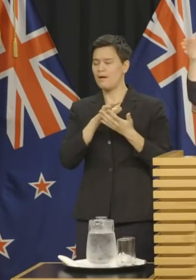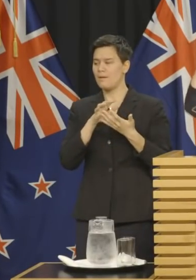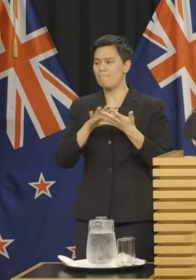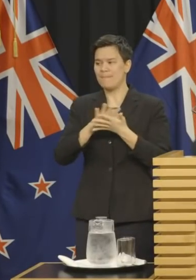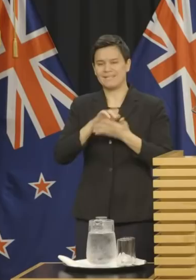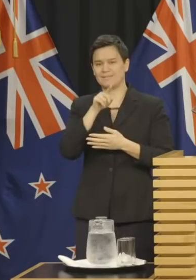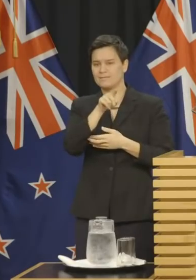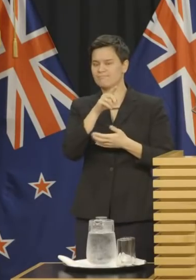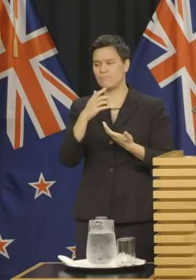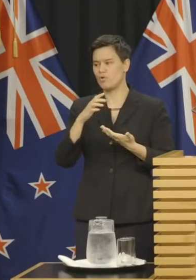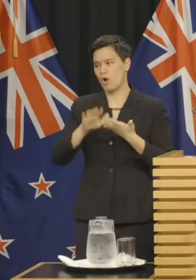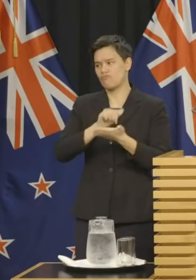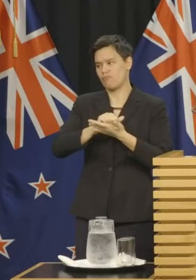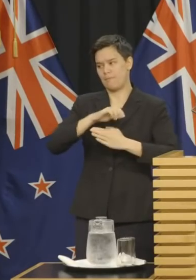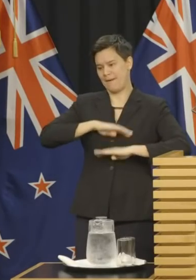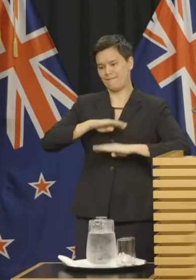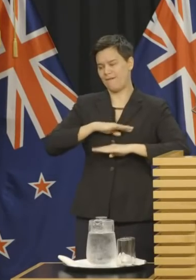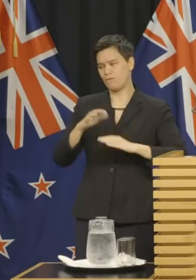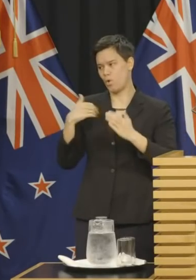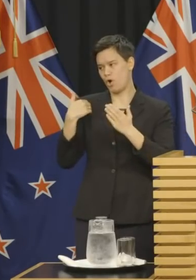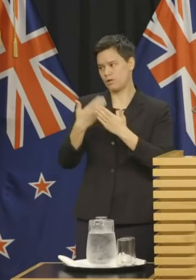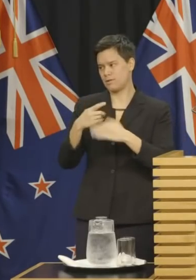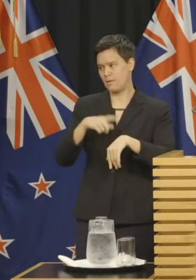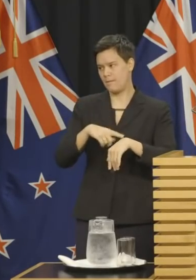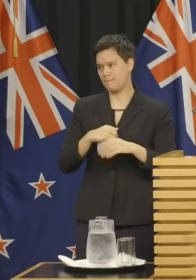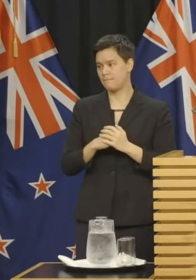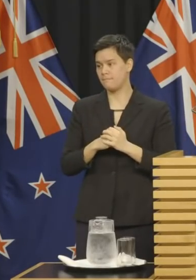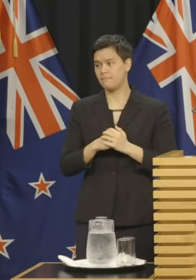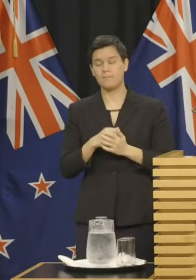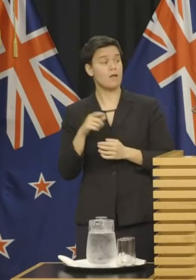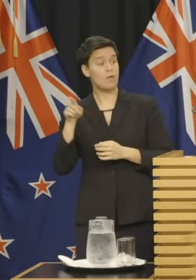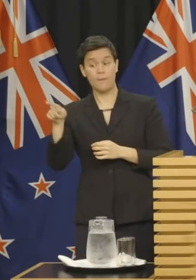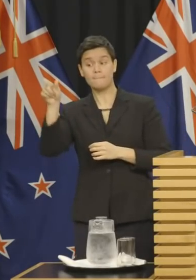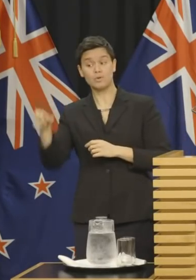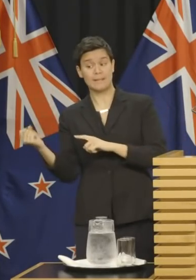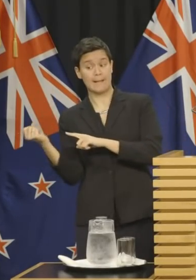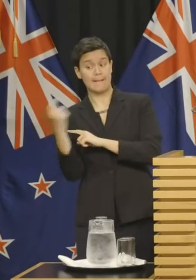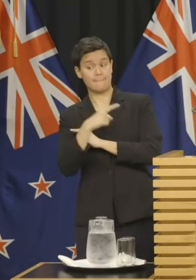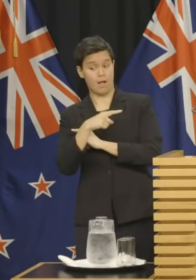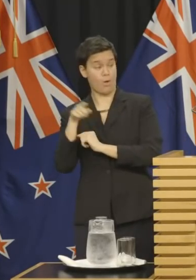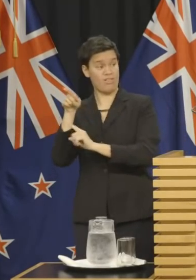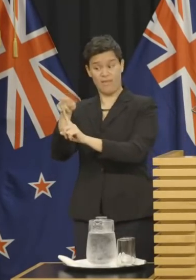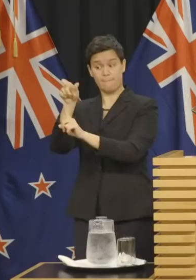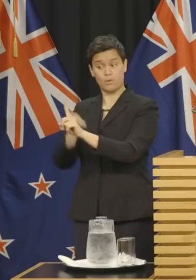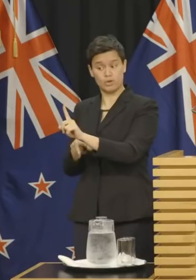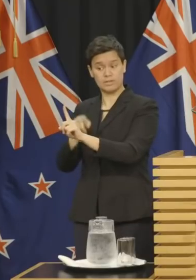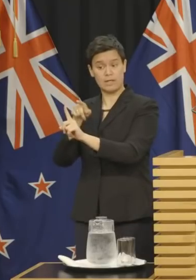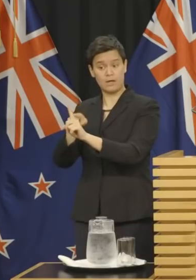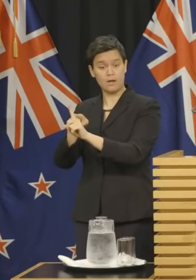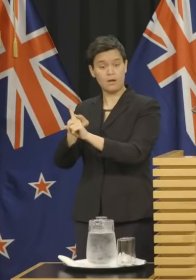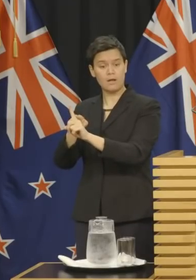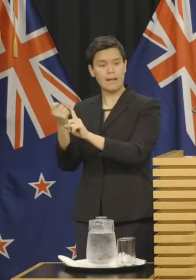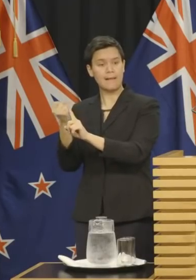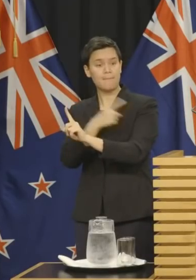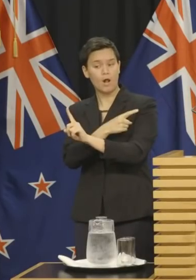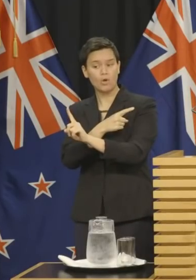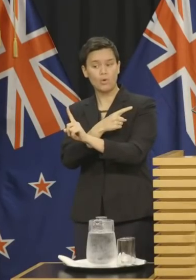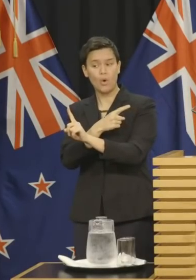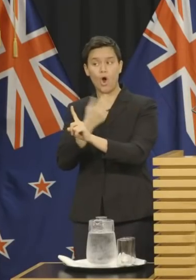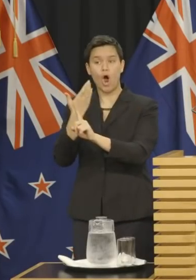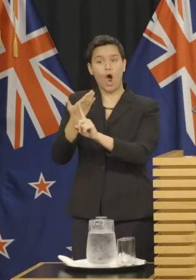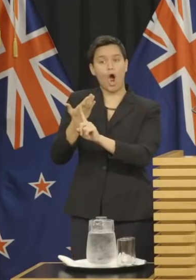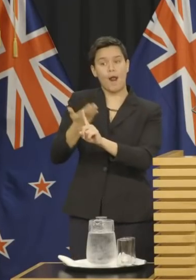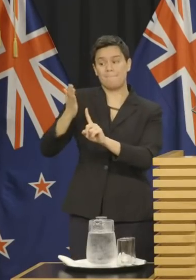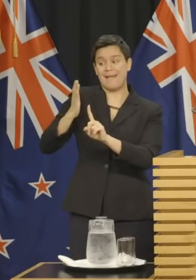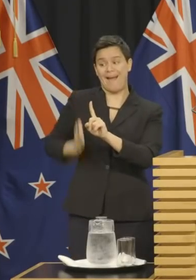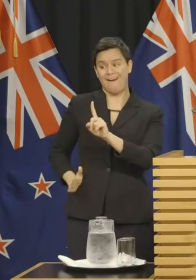Did the third party say that they were passing this on behalf of the person, or did they have a relationship